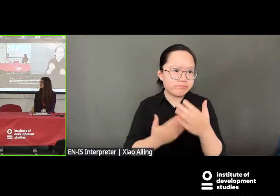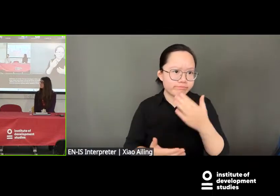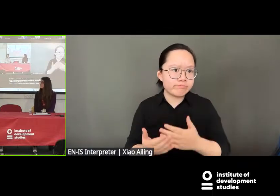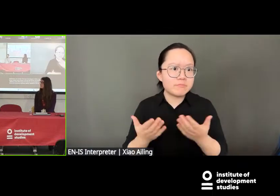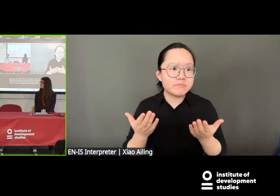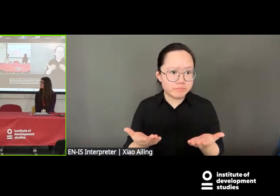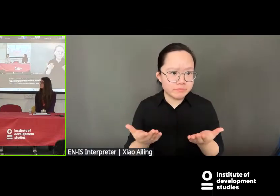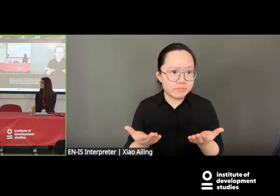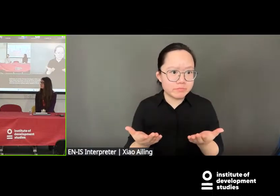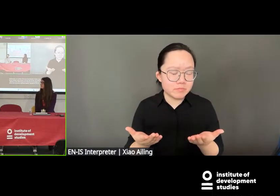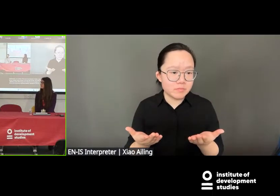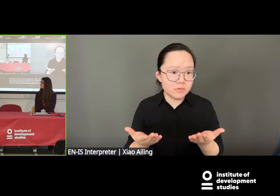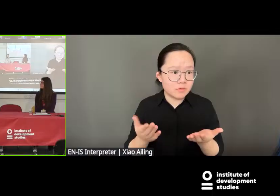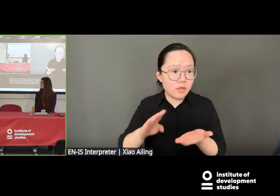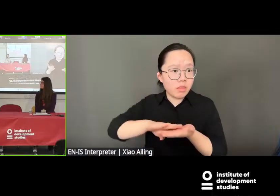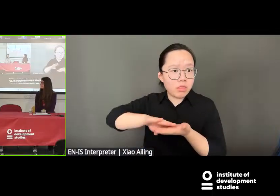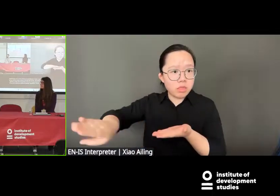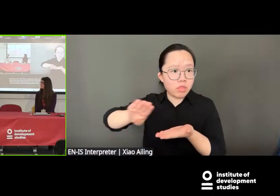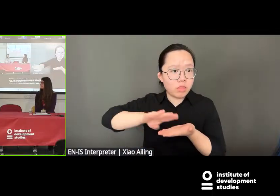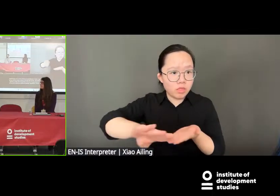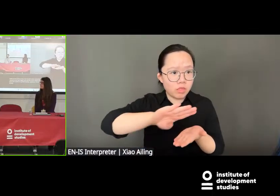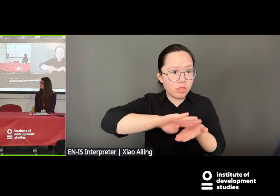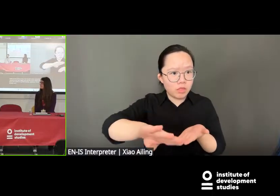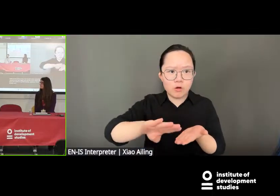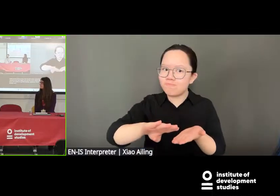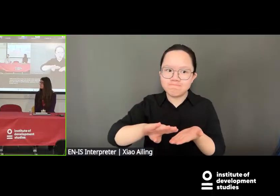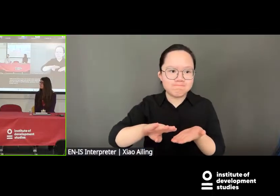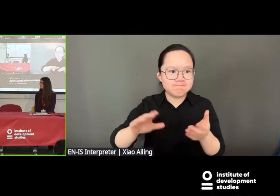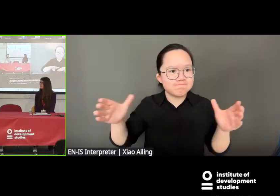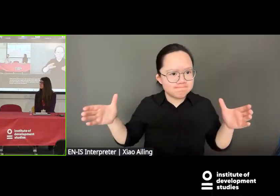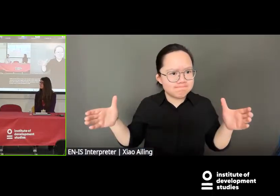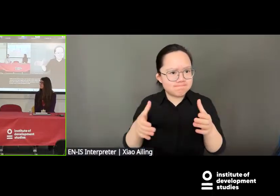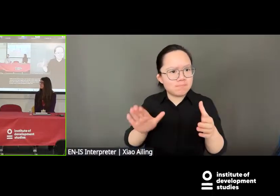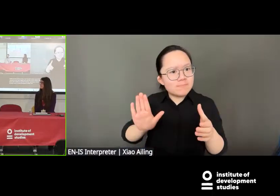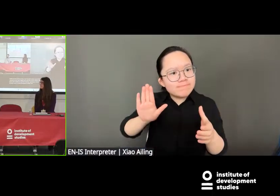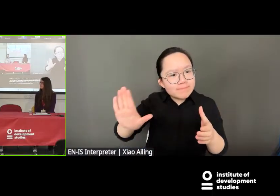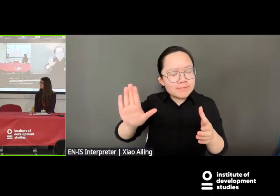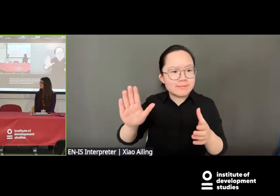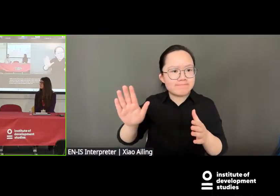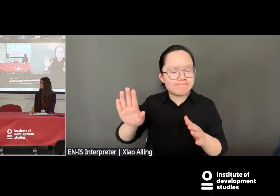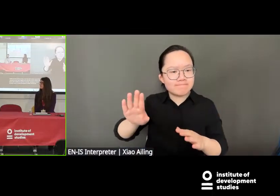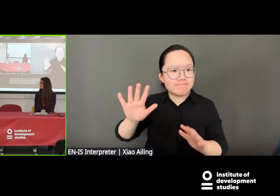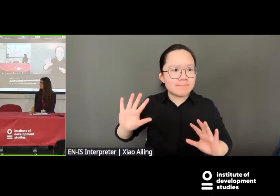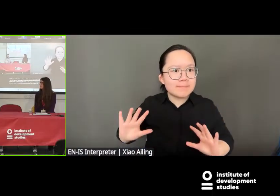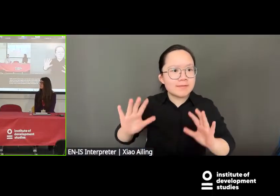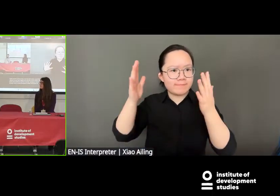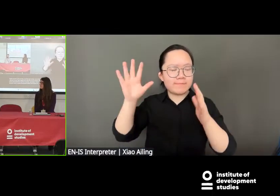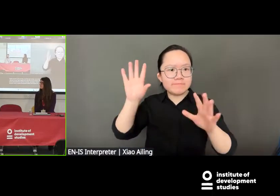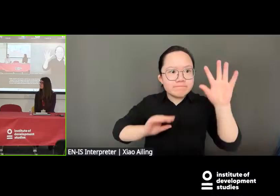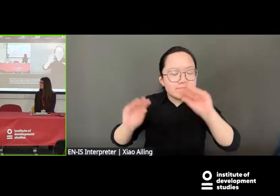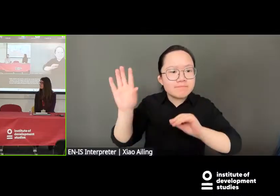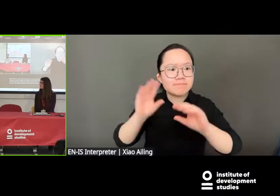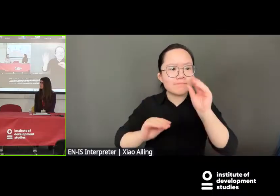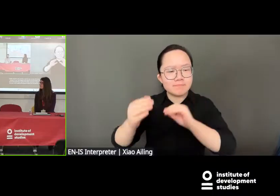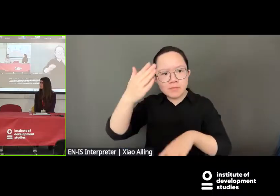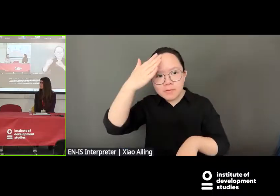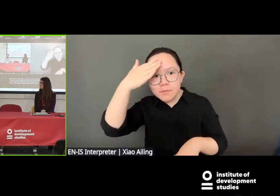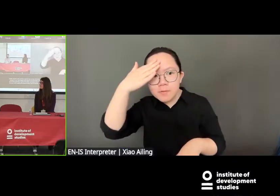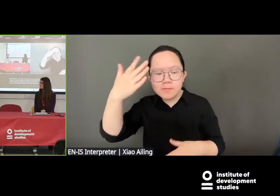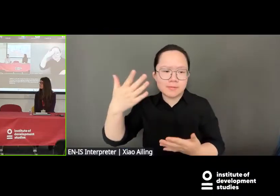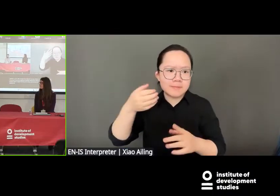simply must include the voices, knowledges, and experiences of those people with